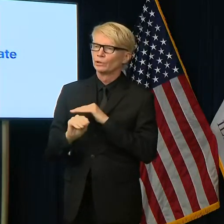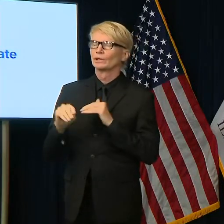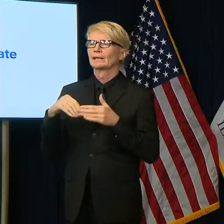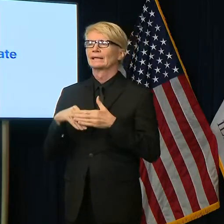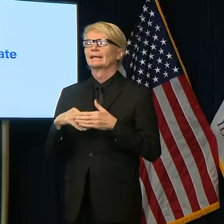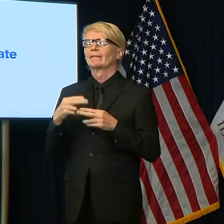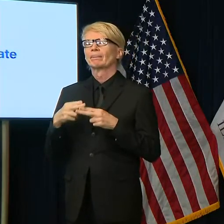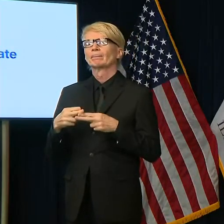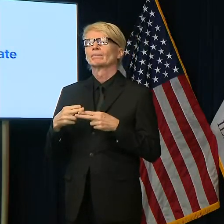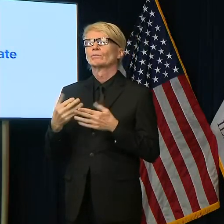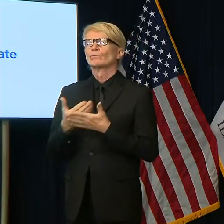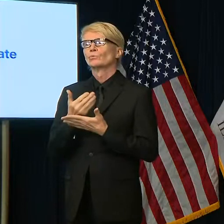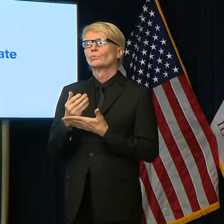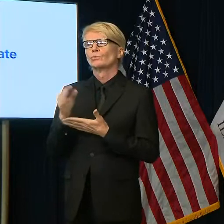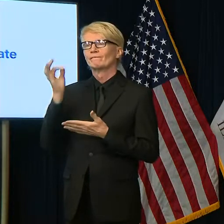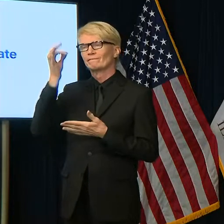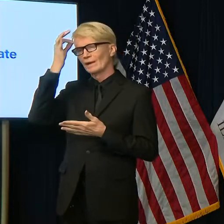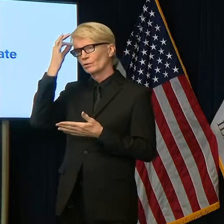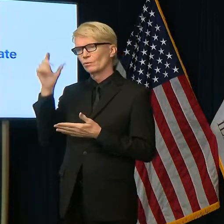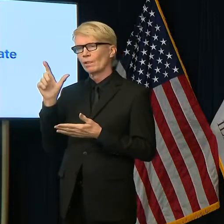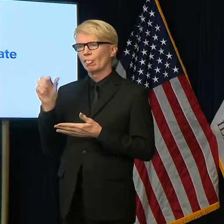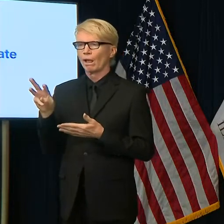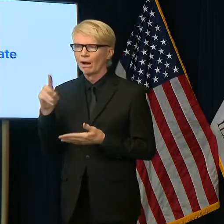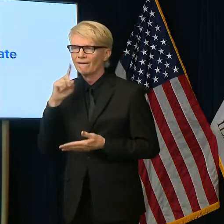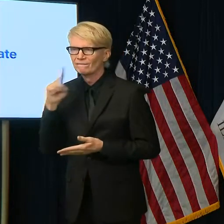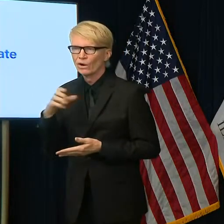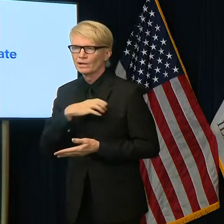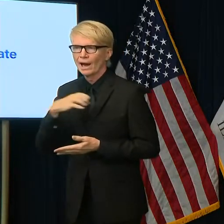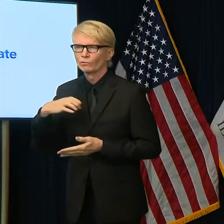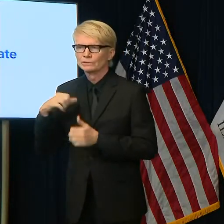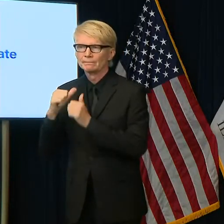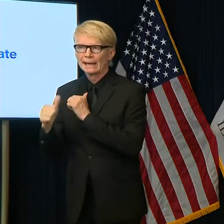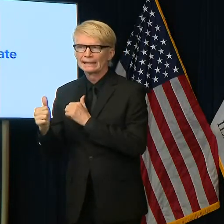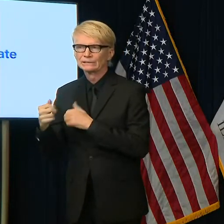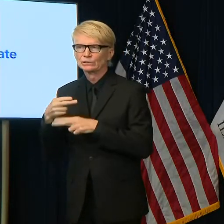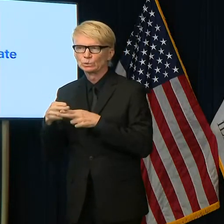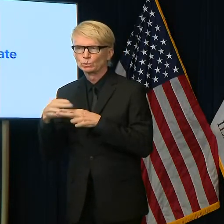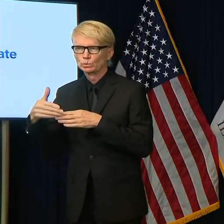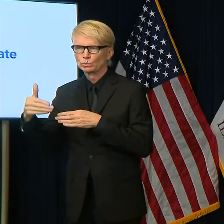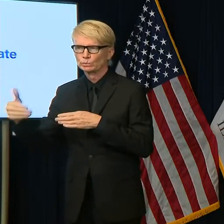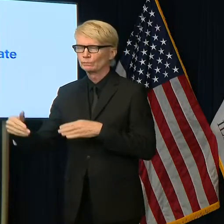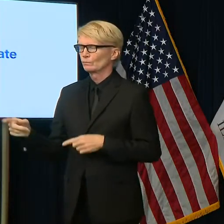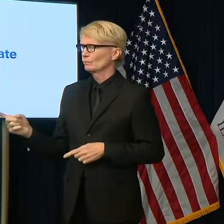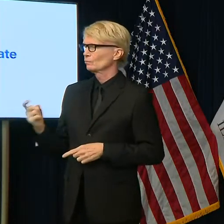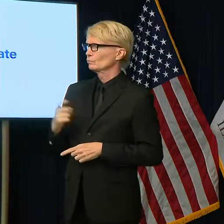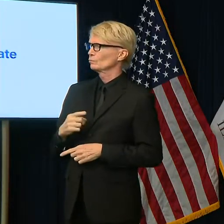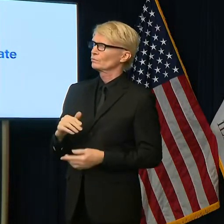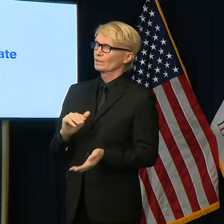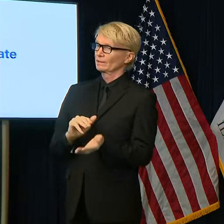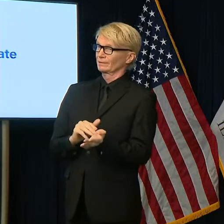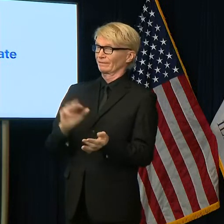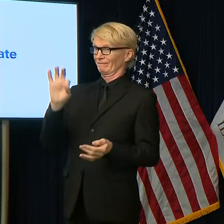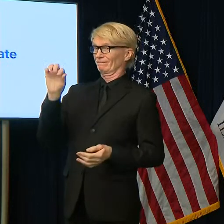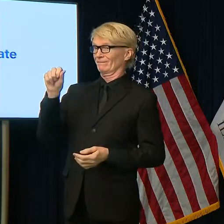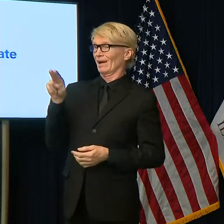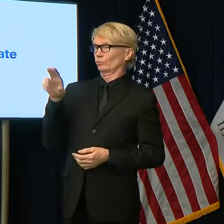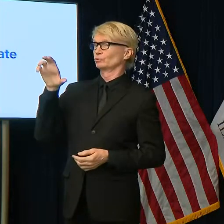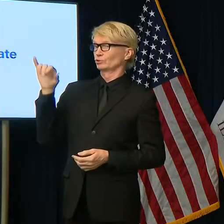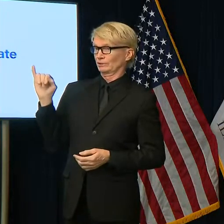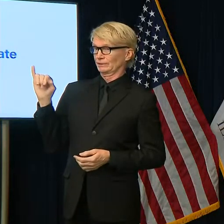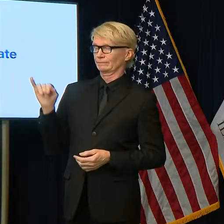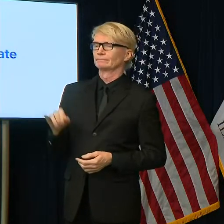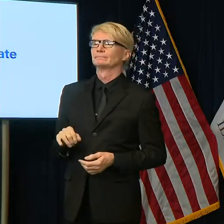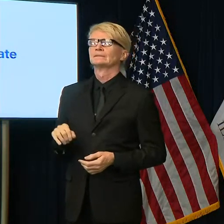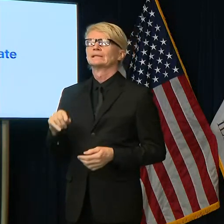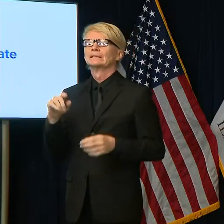relief from Congress. Dave Dahl, WTAX. Governor Dr. Fauci has been talking about stay-at-home orders because of hospital capacity and also